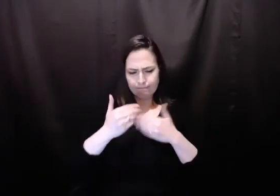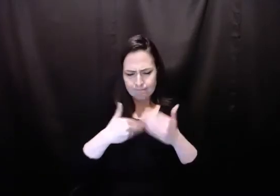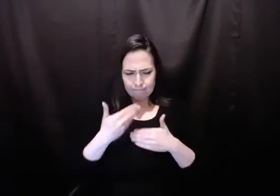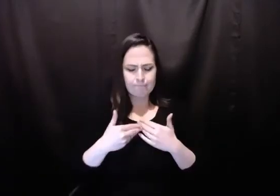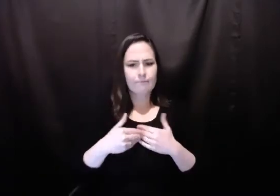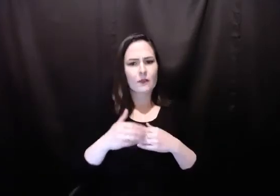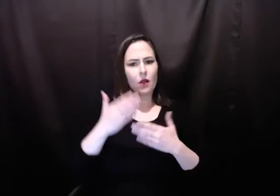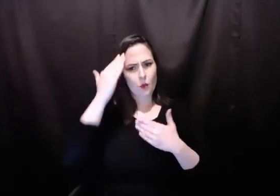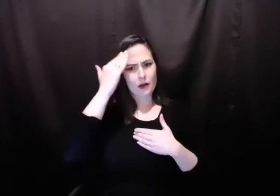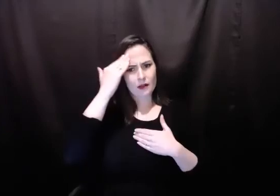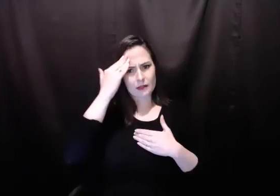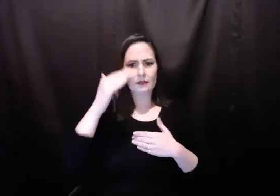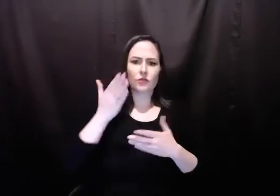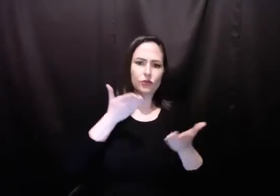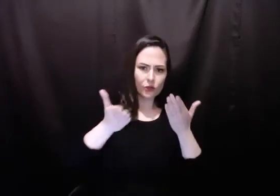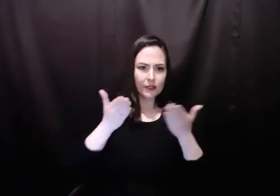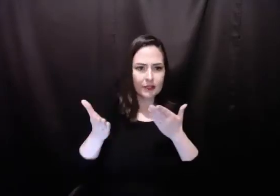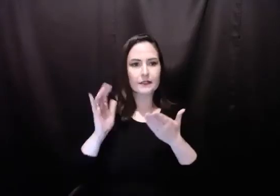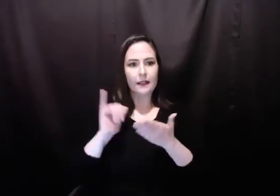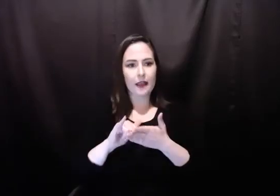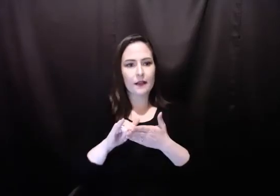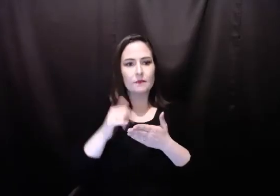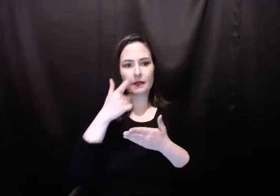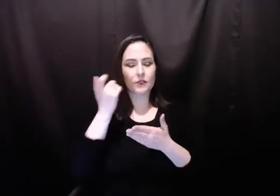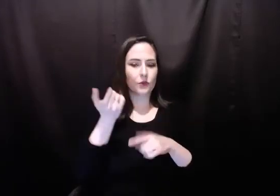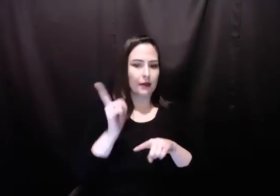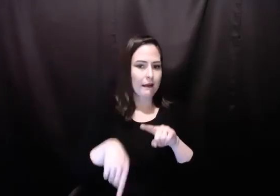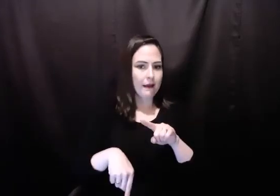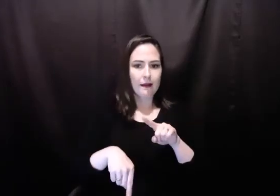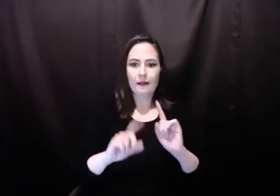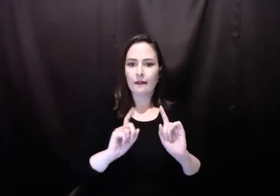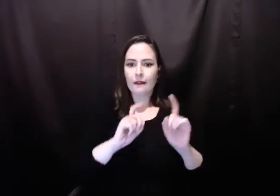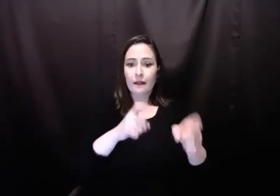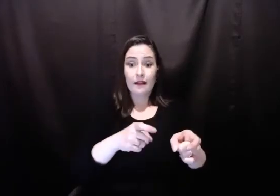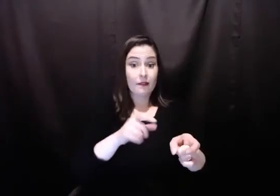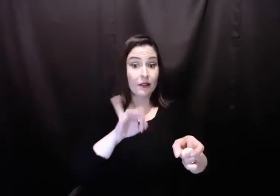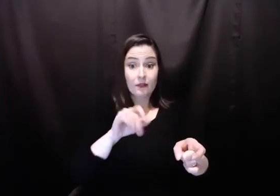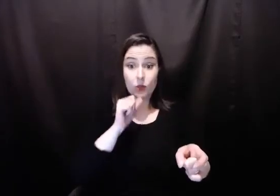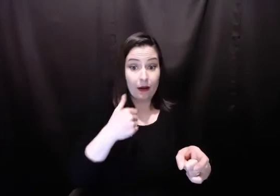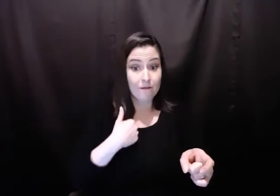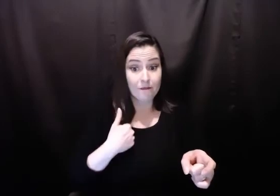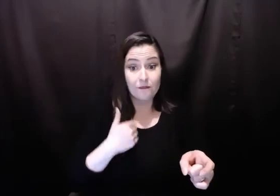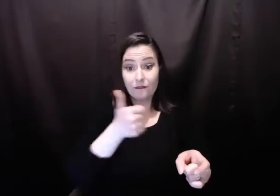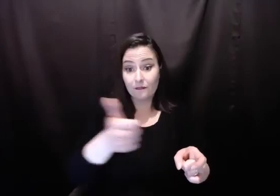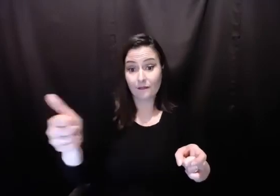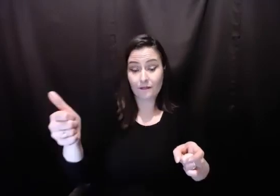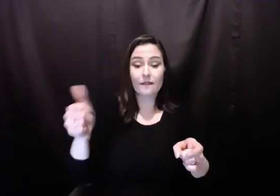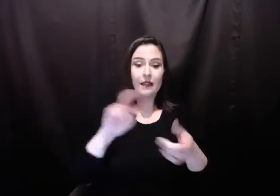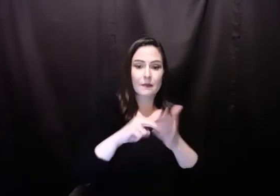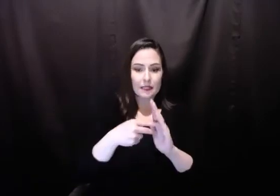have. And thus, practicing what our literature calls a daily commitment. I got to take a drink